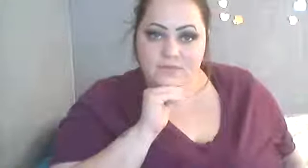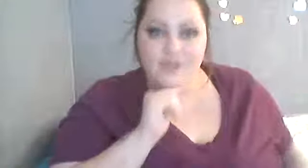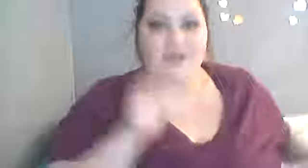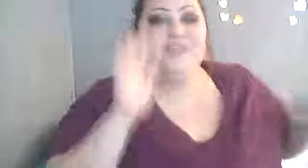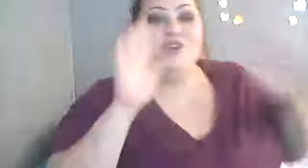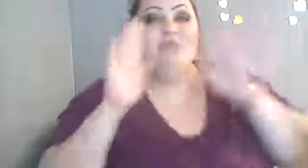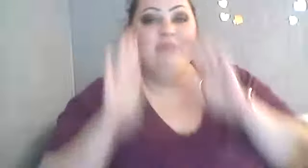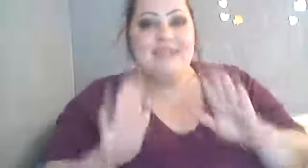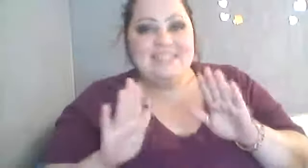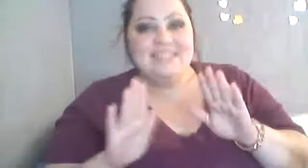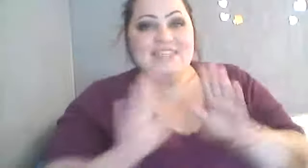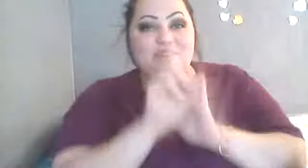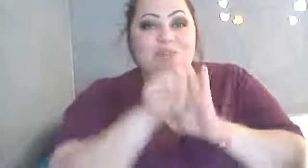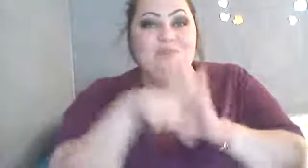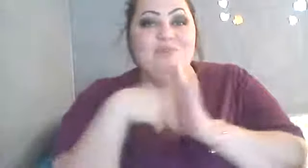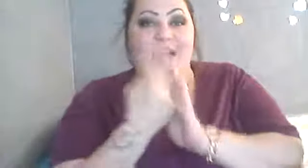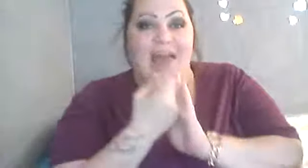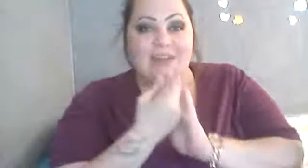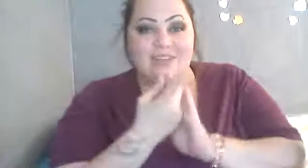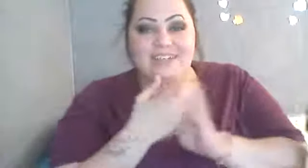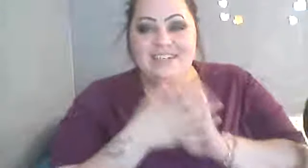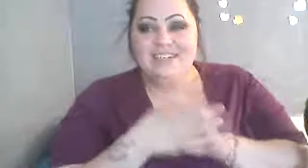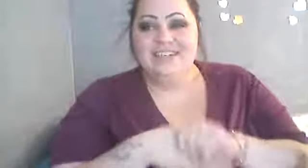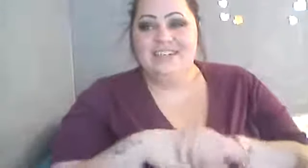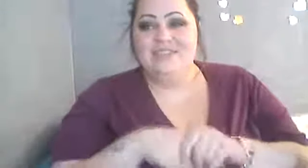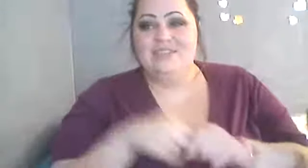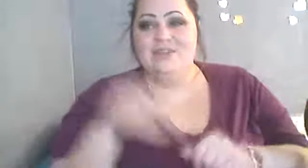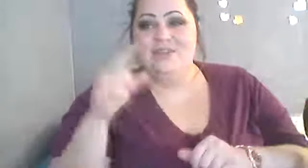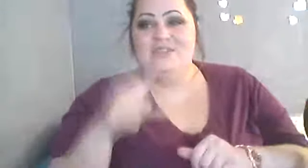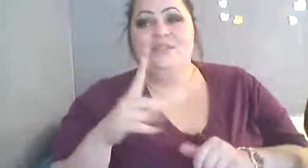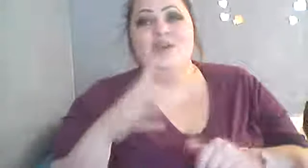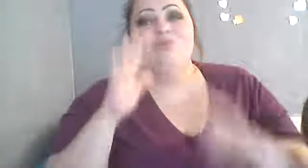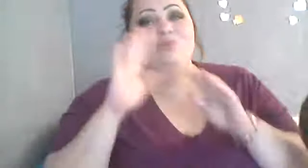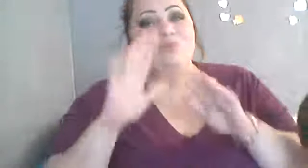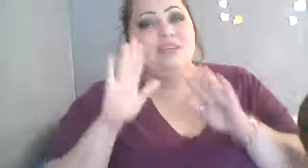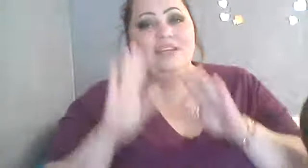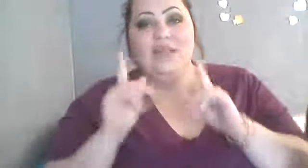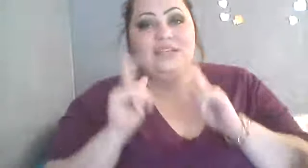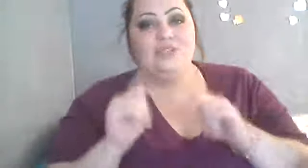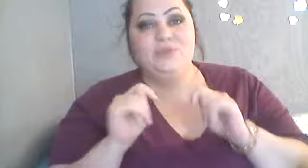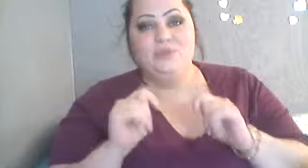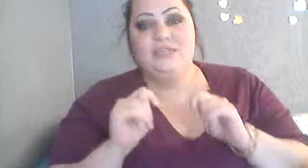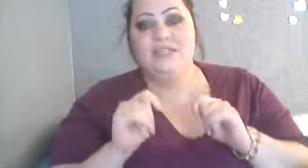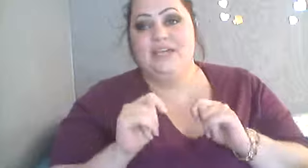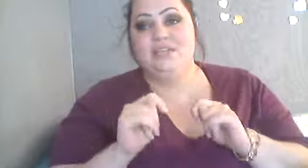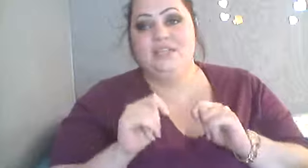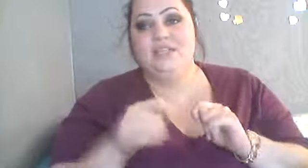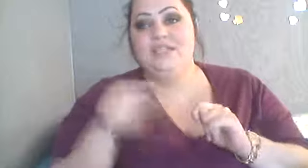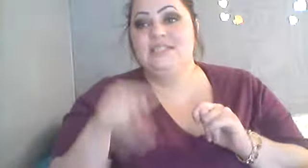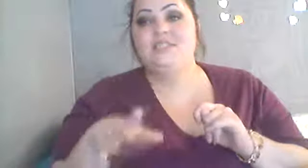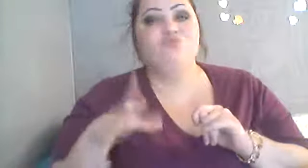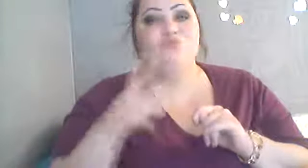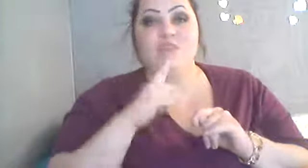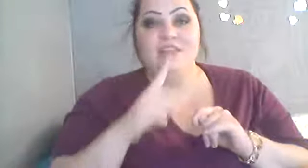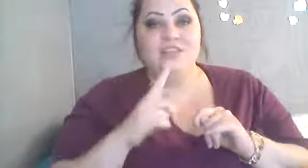You guys are amazing. It's already been 1 hour. So this was a really great tutoring session. This is really just